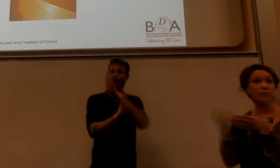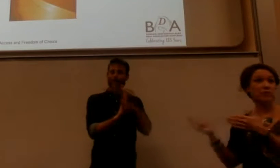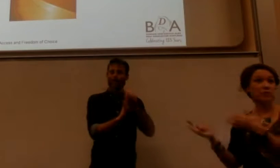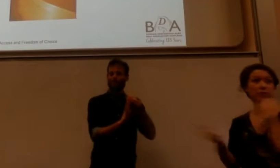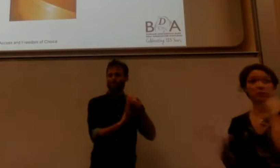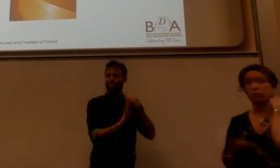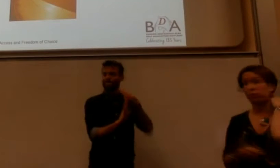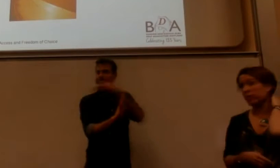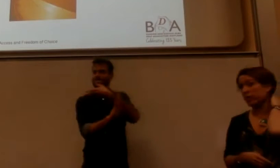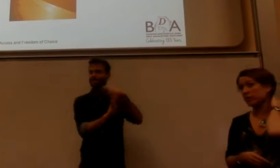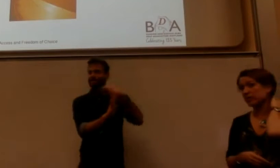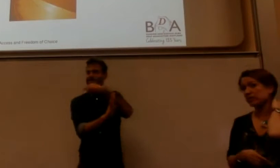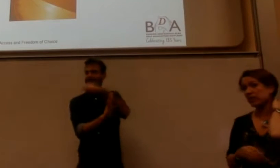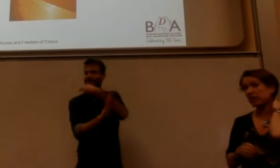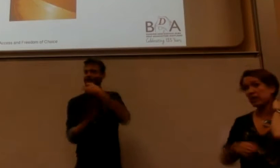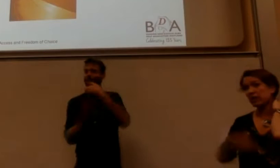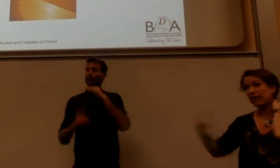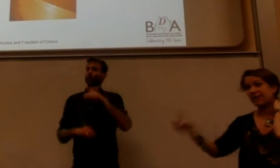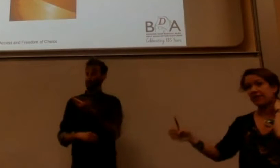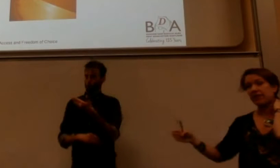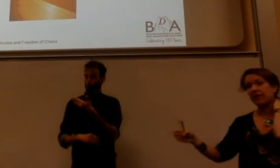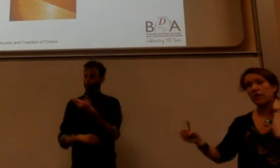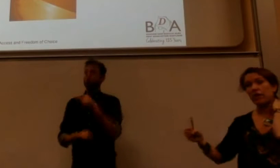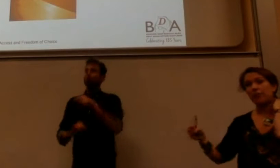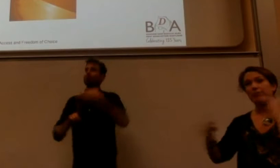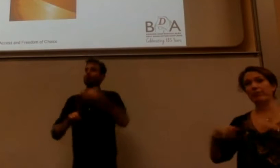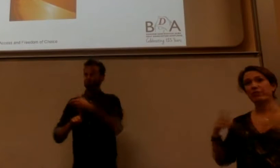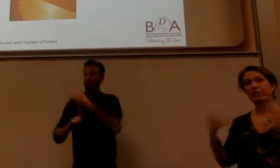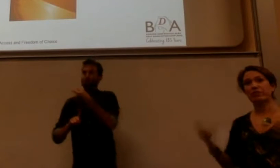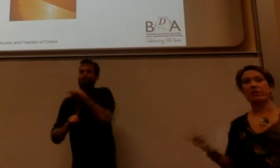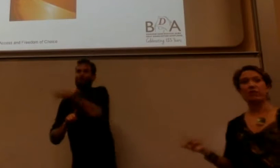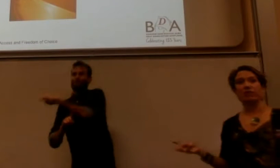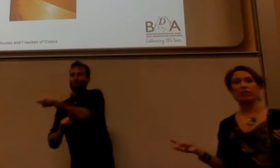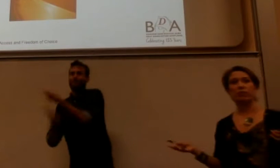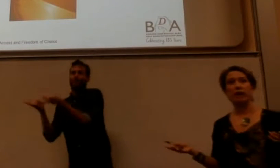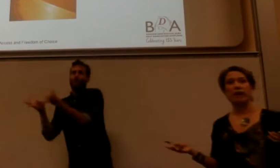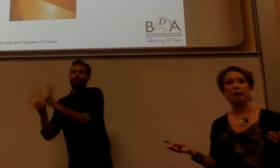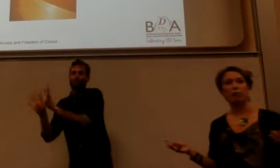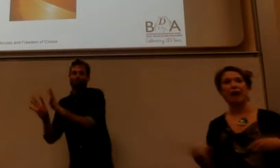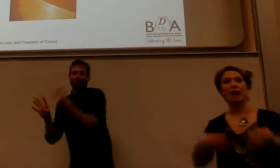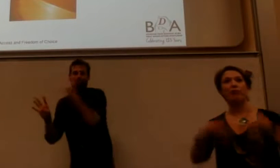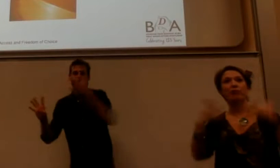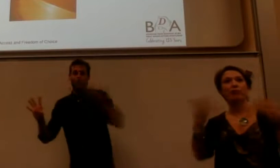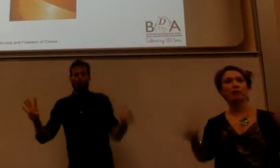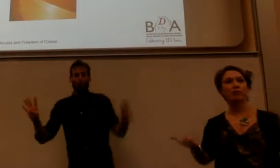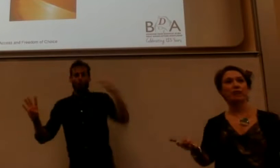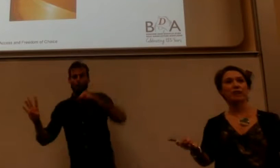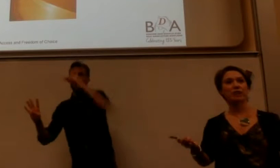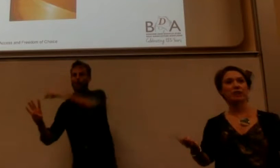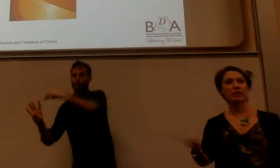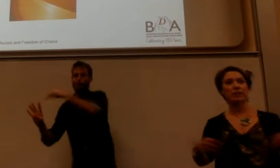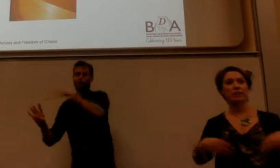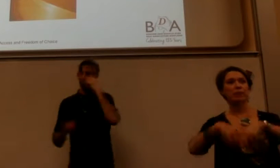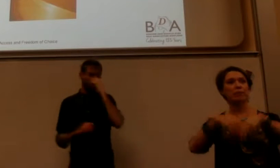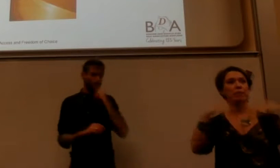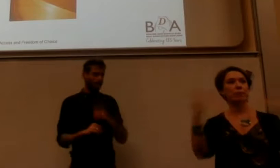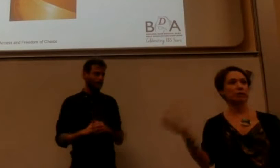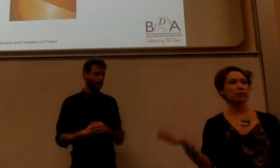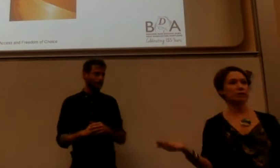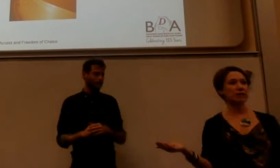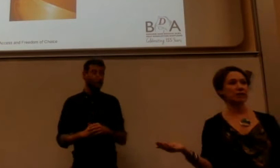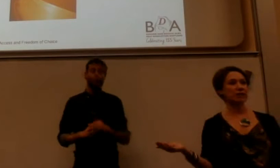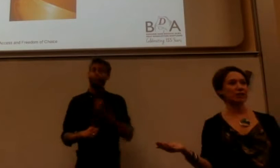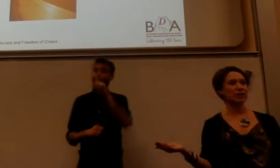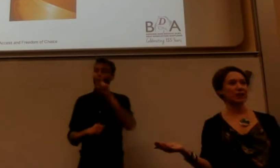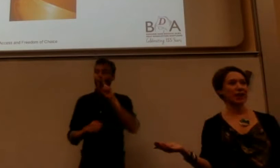Of course, the other point though is that later the first draft national plan will be out for consultation. That will be a